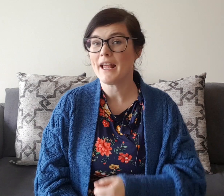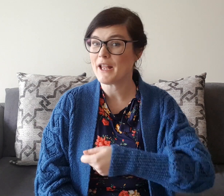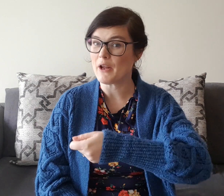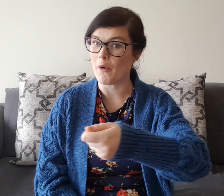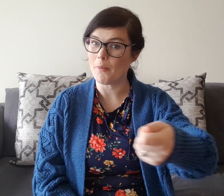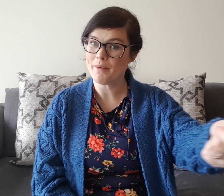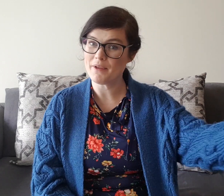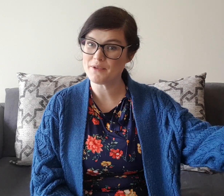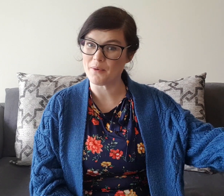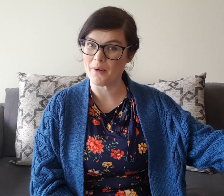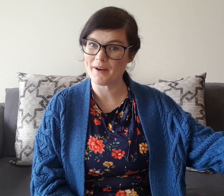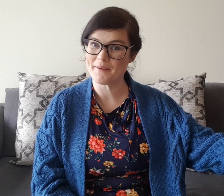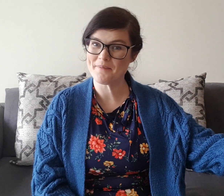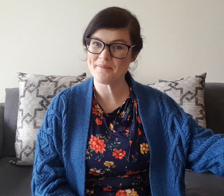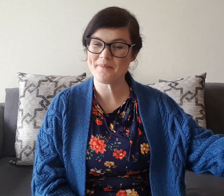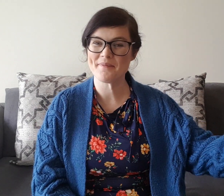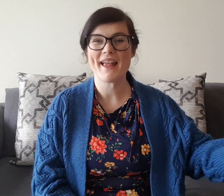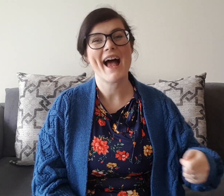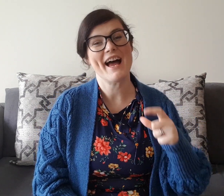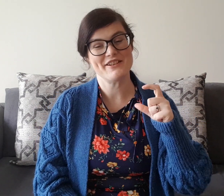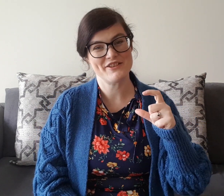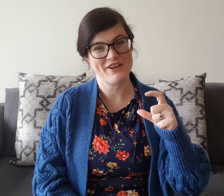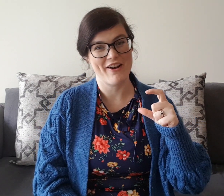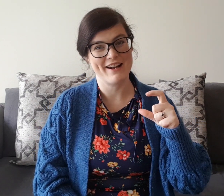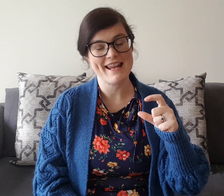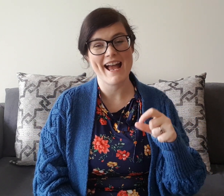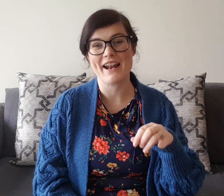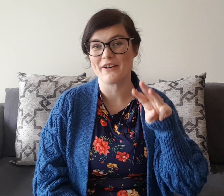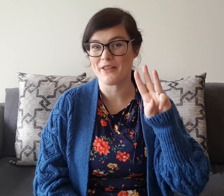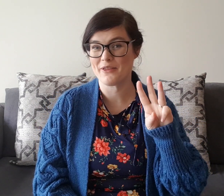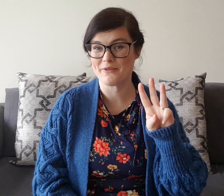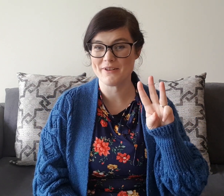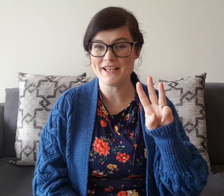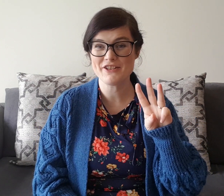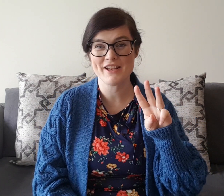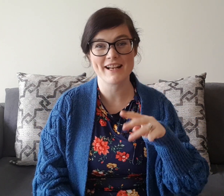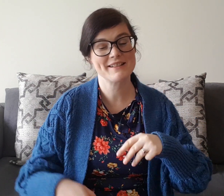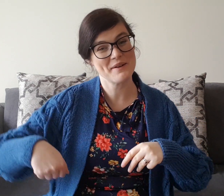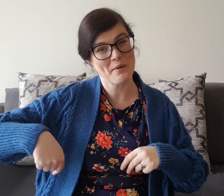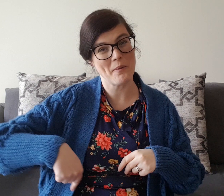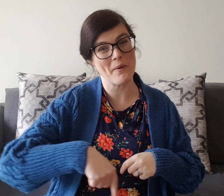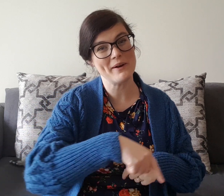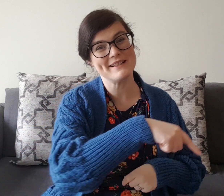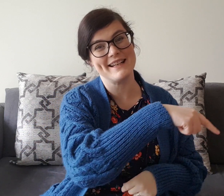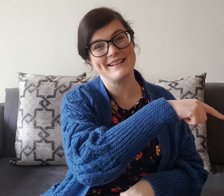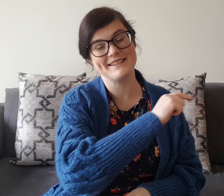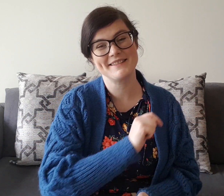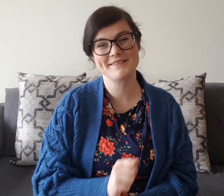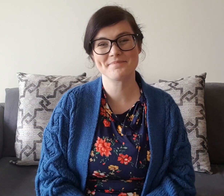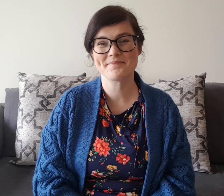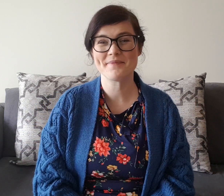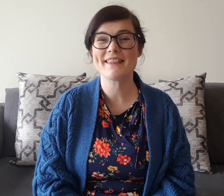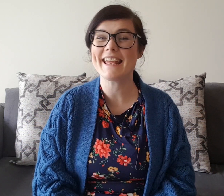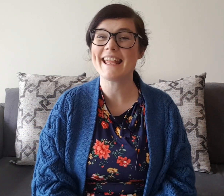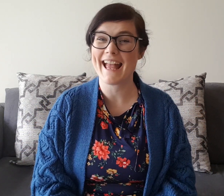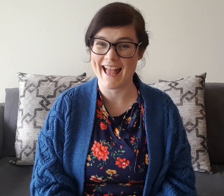He opened the door, and Charlie and her 3 chicks walked in. The